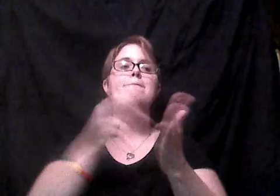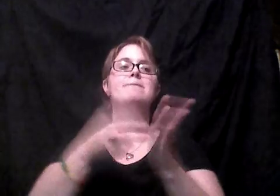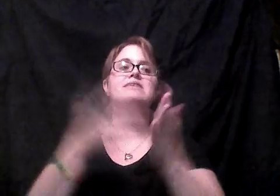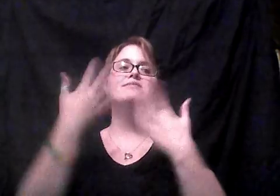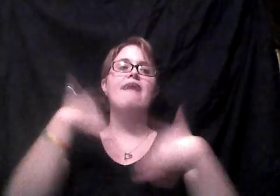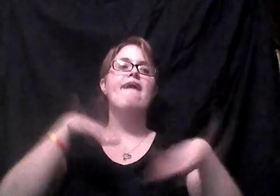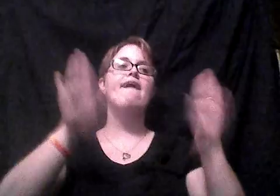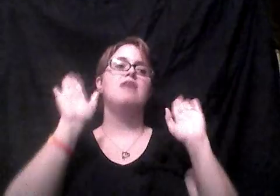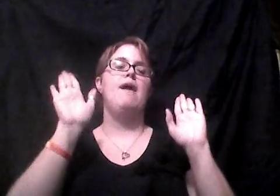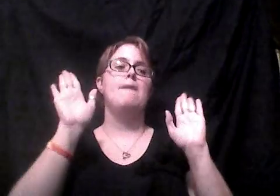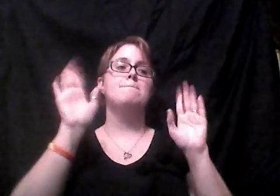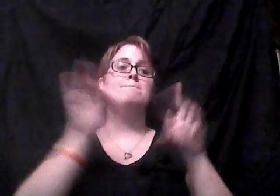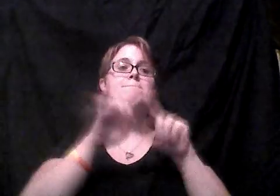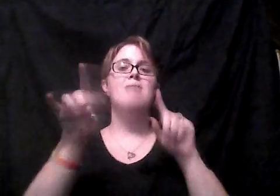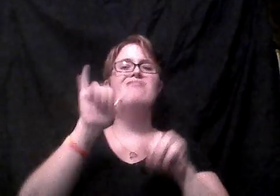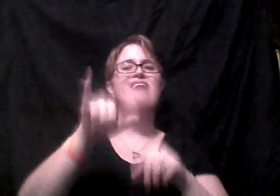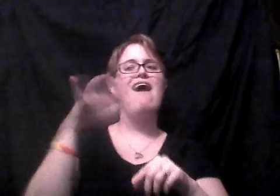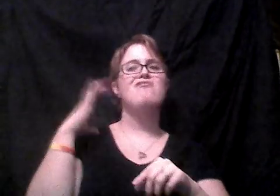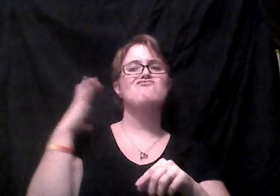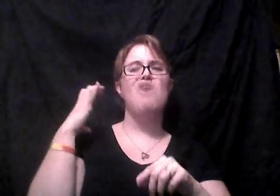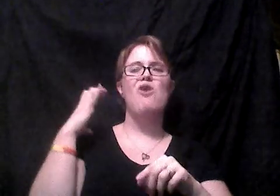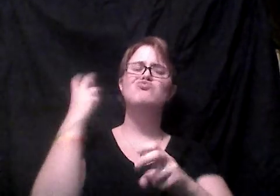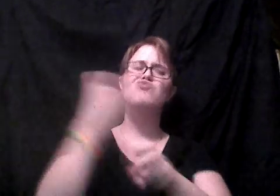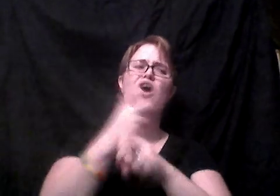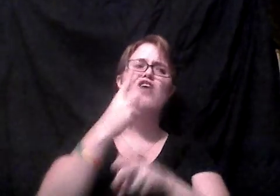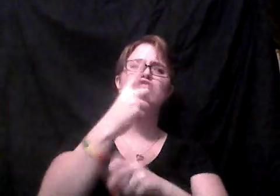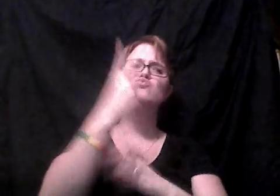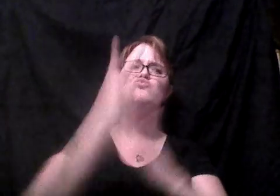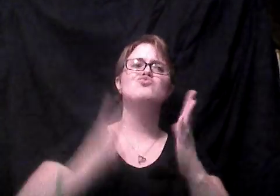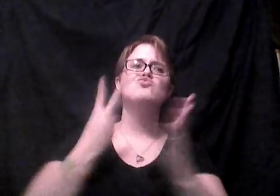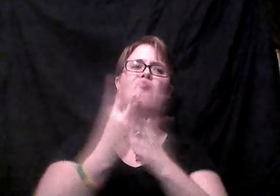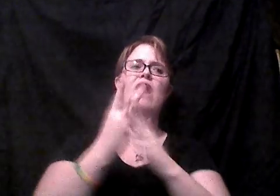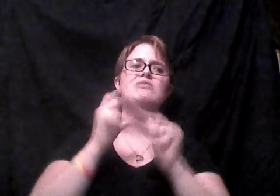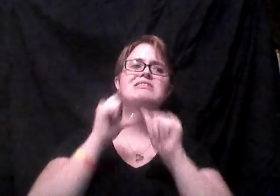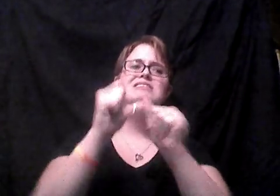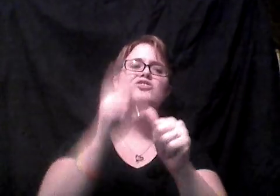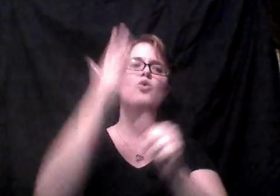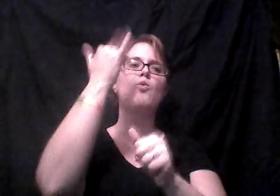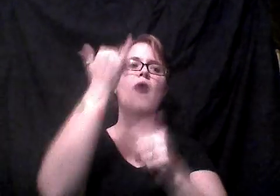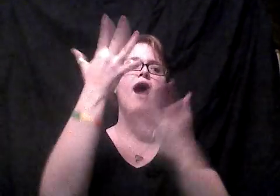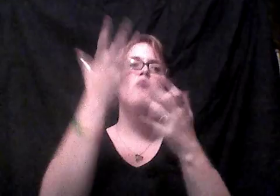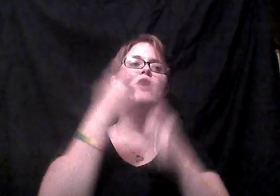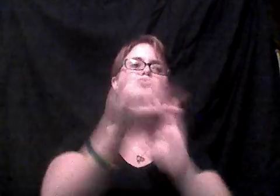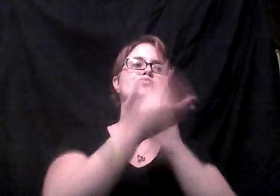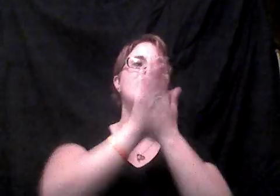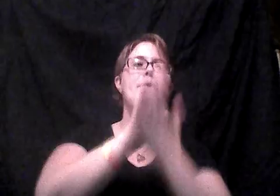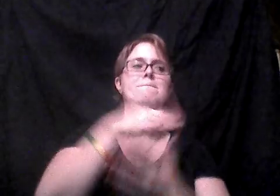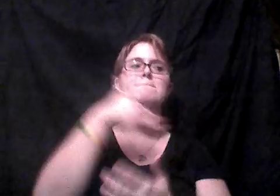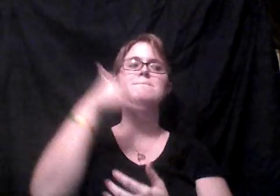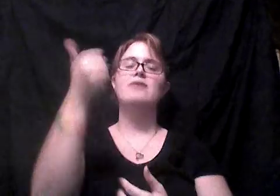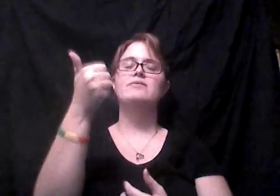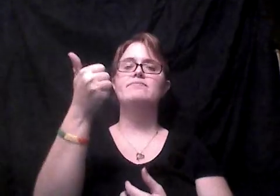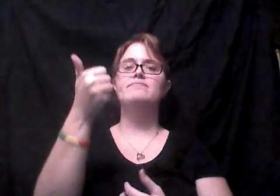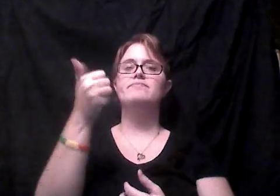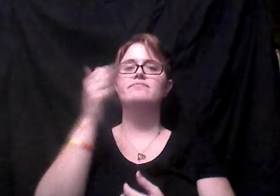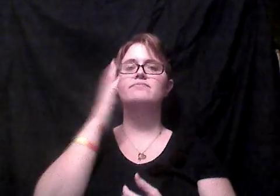you for 2 hours, they're doing that because they care to make you better. So, next dream, Walt Disney Imagineering. When I was 8,